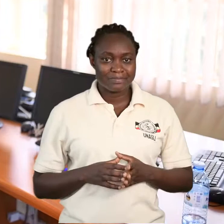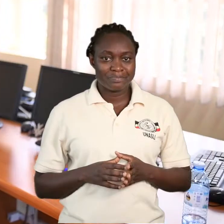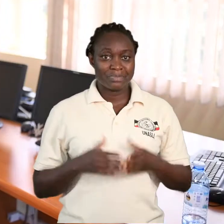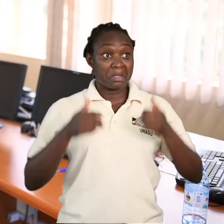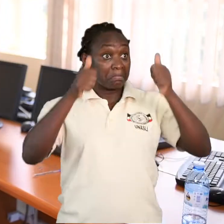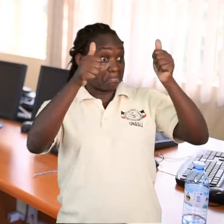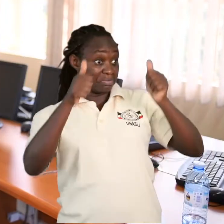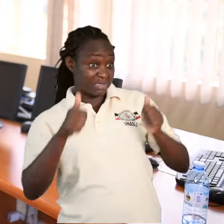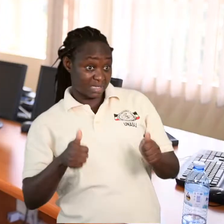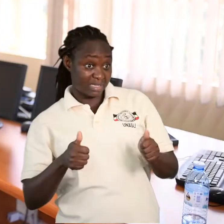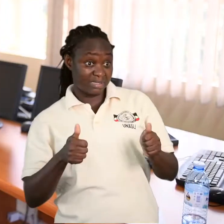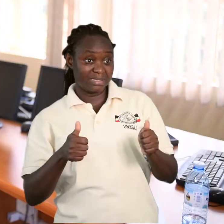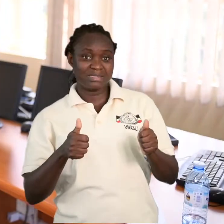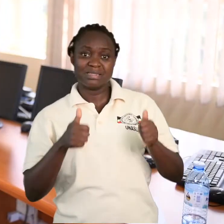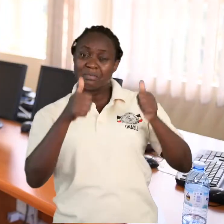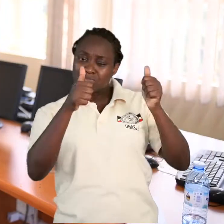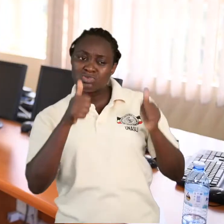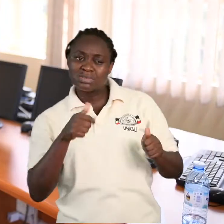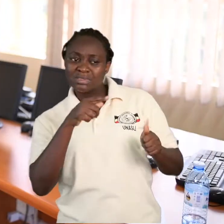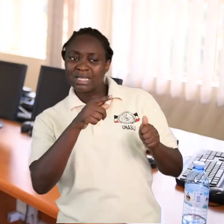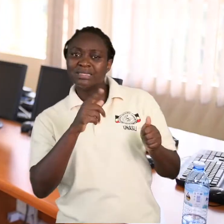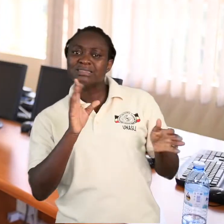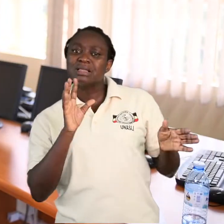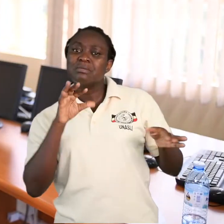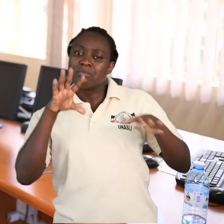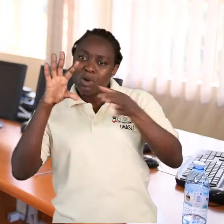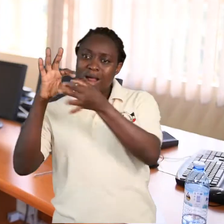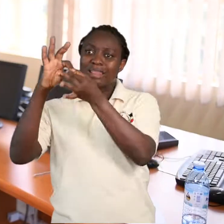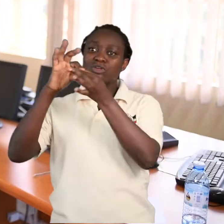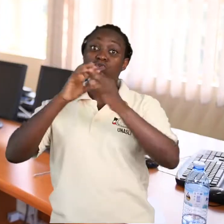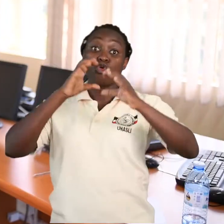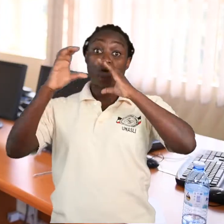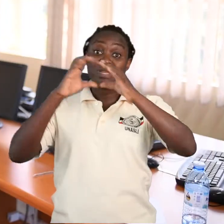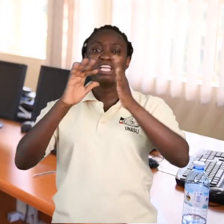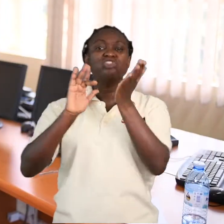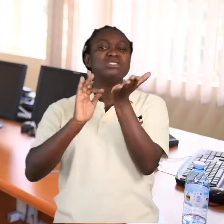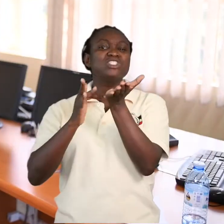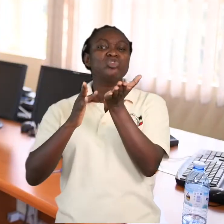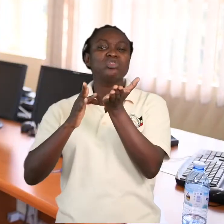Posters are associated to communication technology.